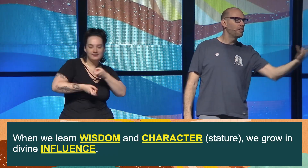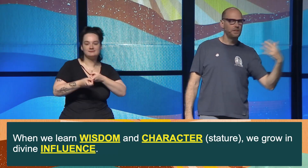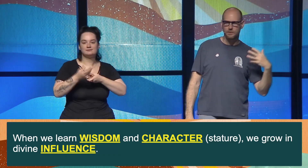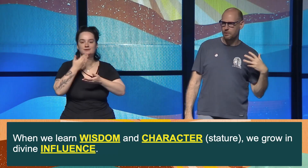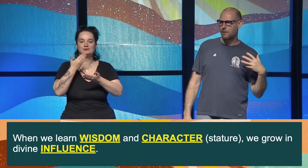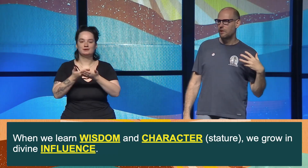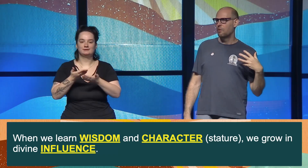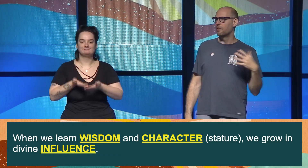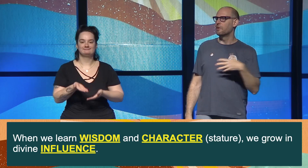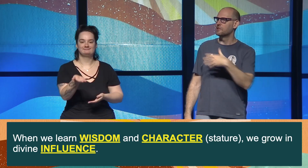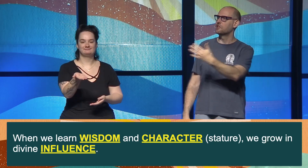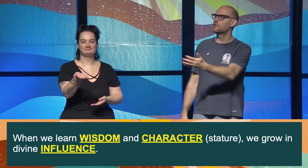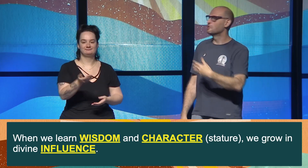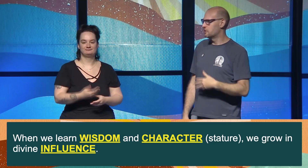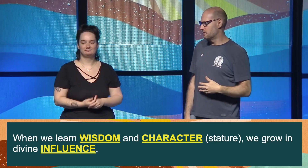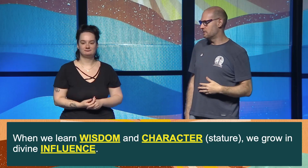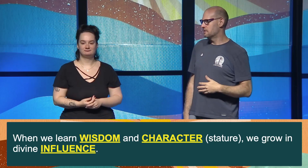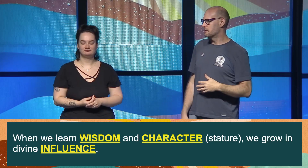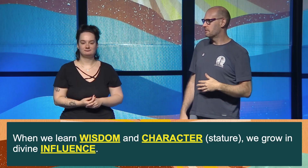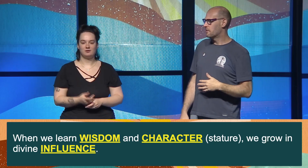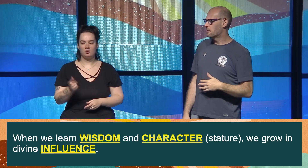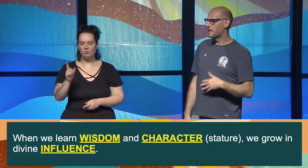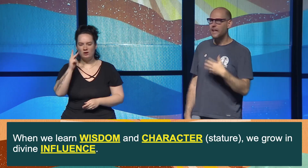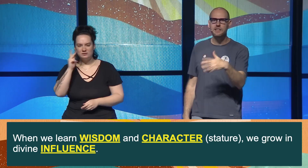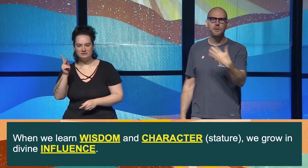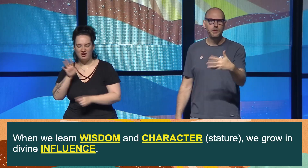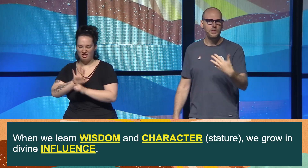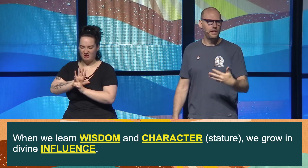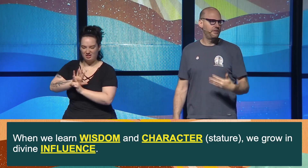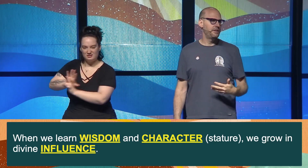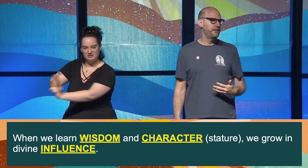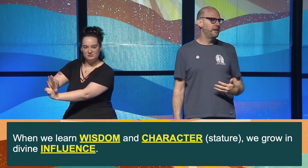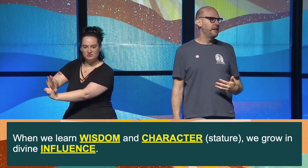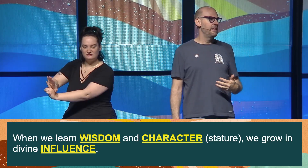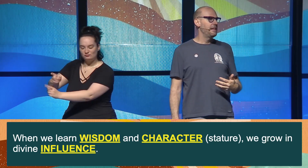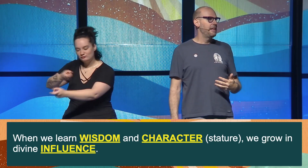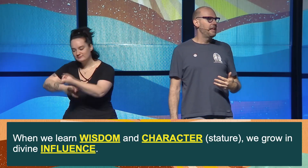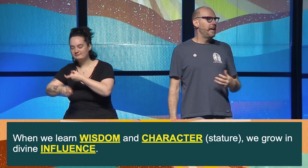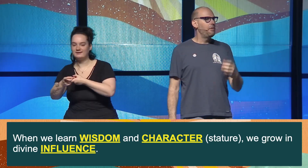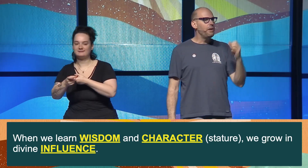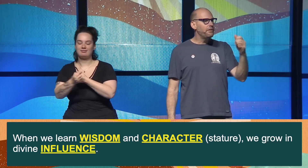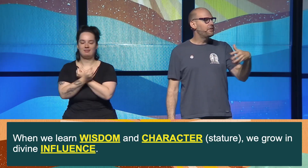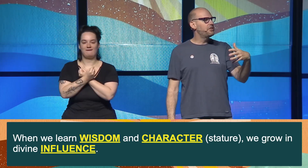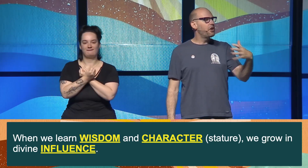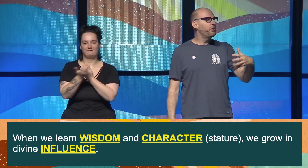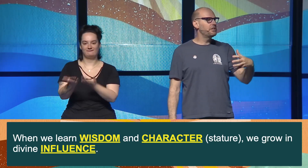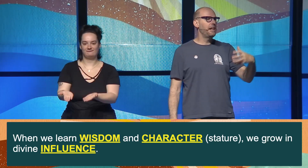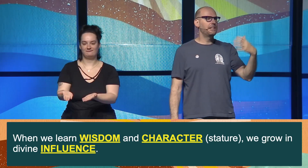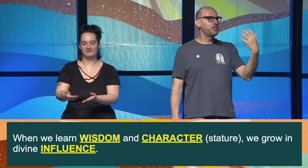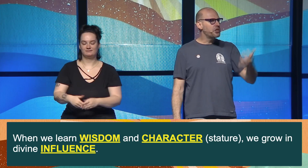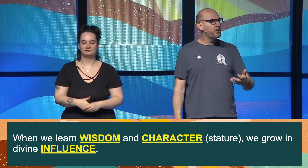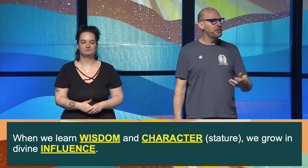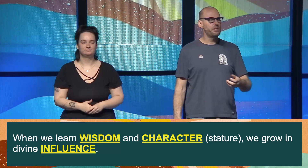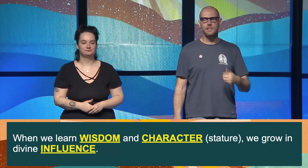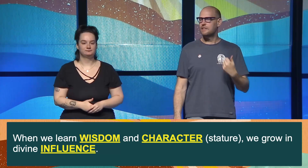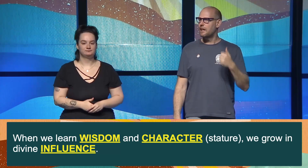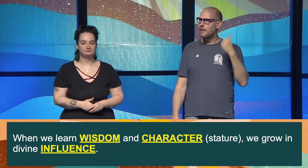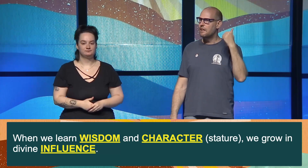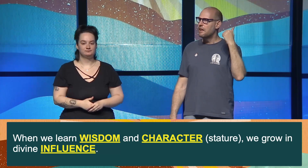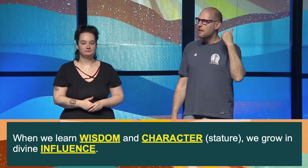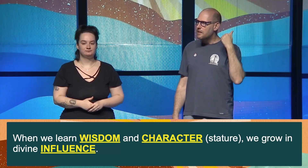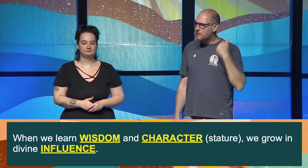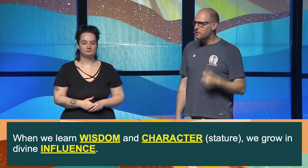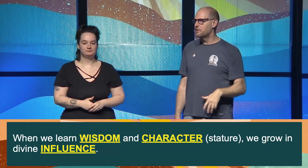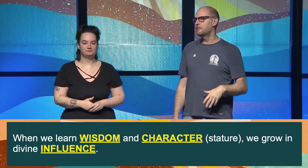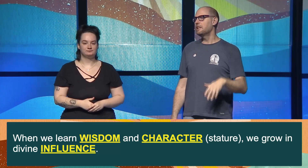replacing welcome where there was exclusion, right? That's the beauty of it. And we have chosen as a church to